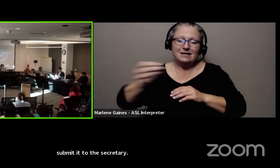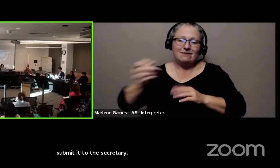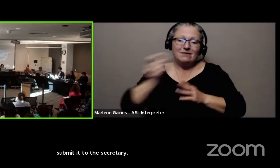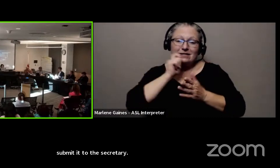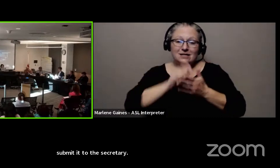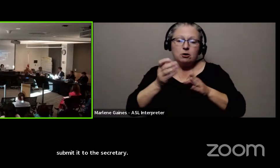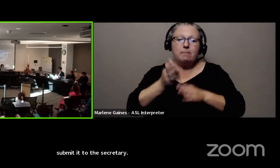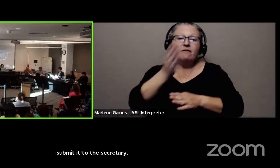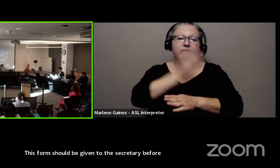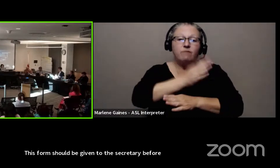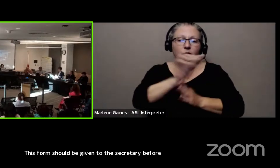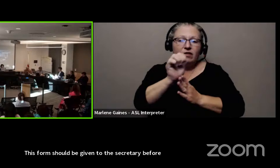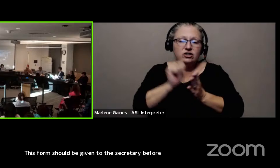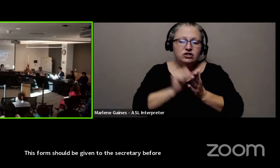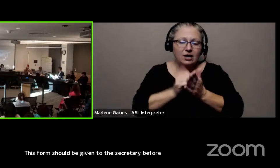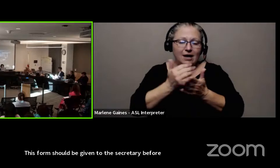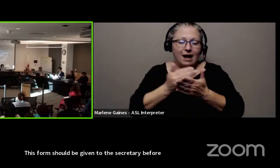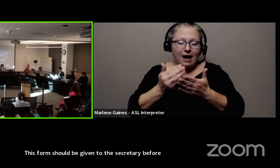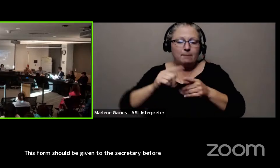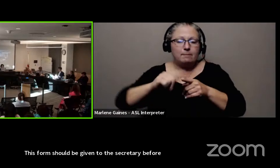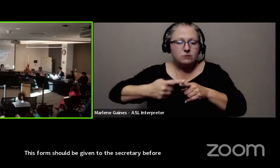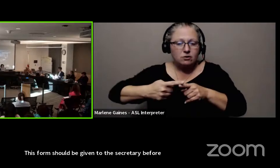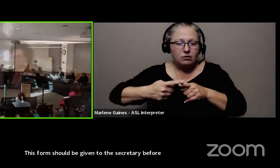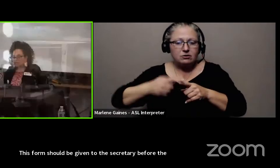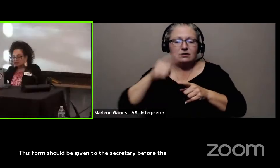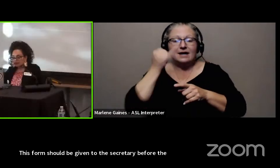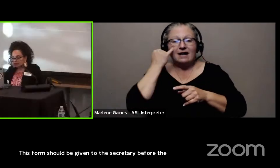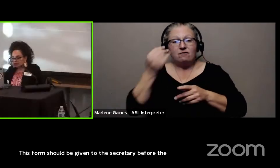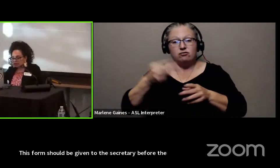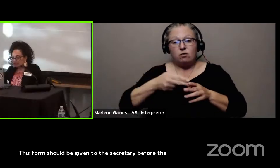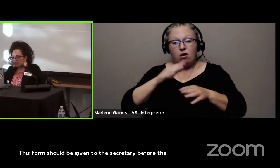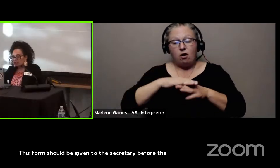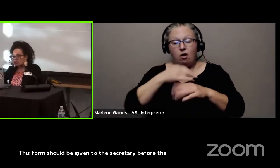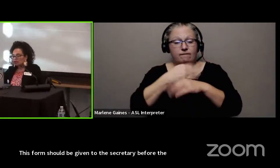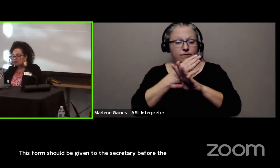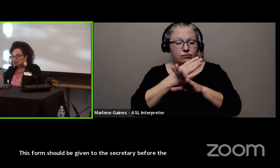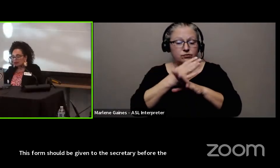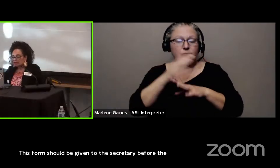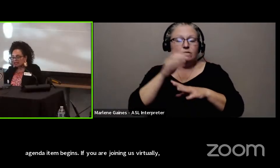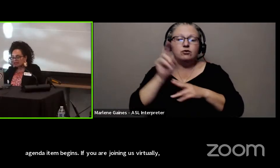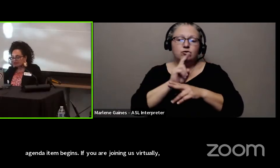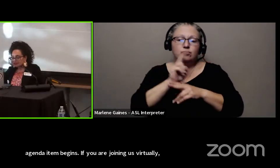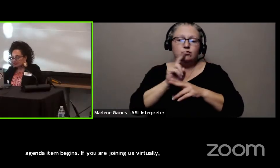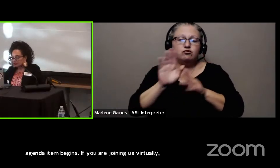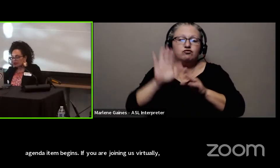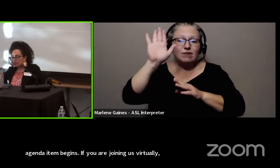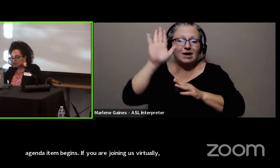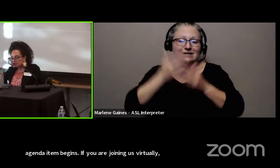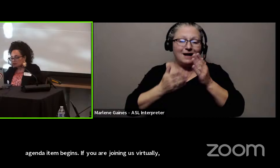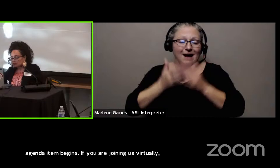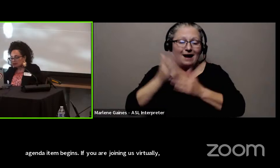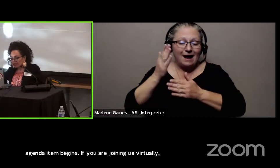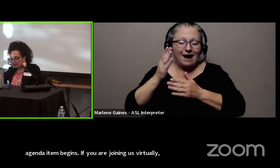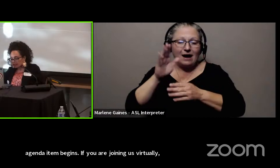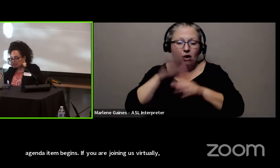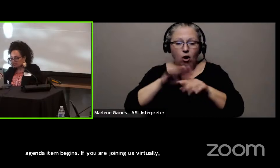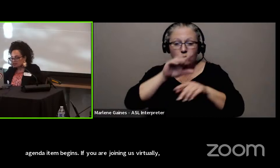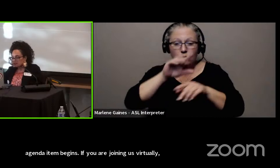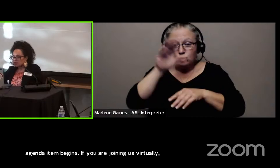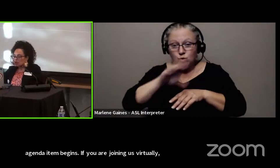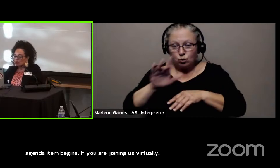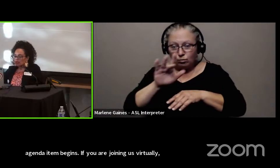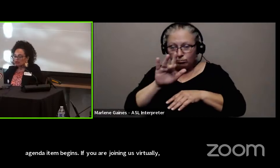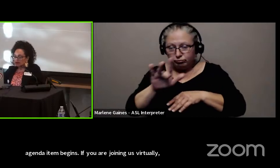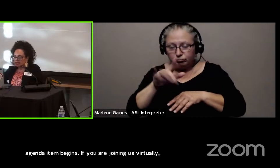secretary before the agenda item begins. If you are joining us virtually, use the raise hand feature on Zoom to be